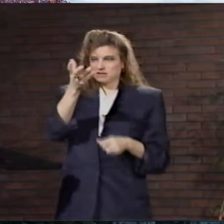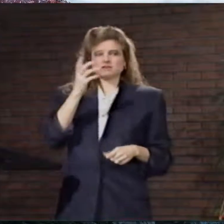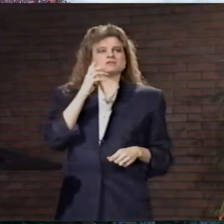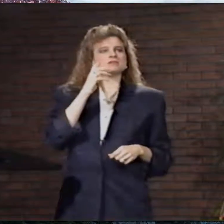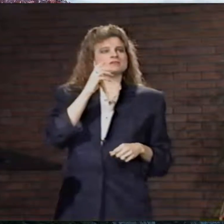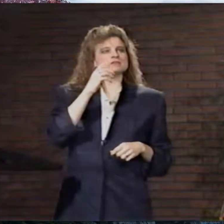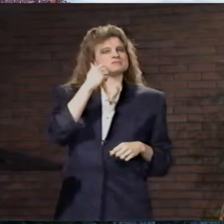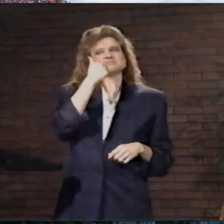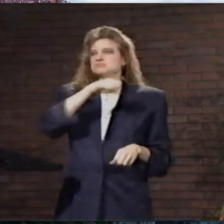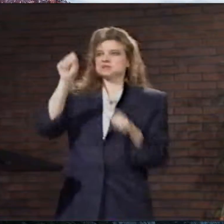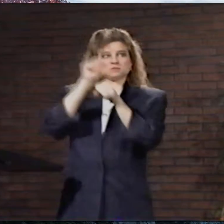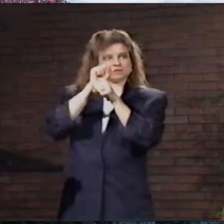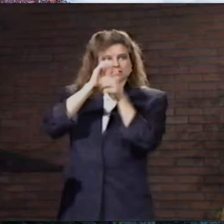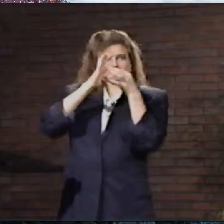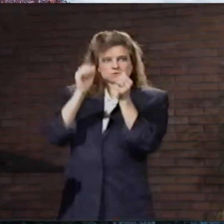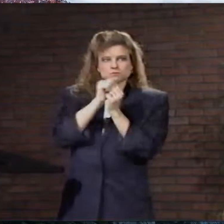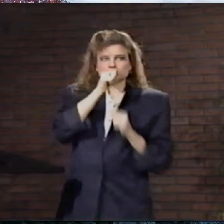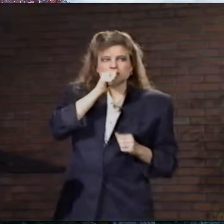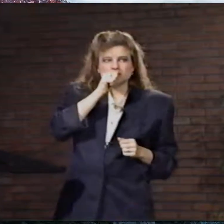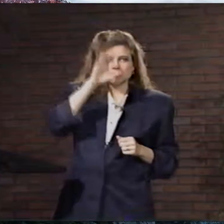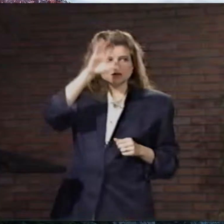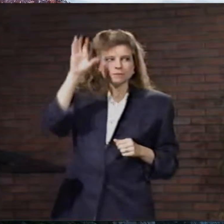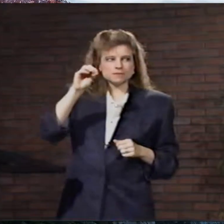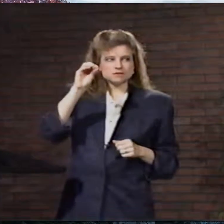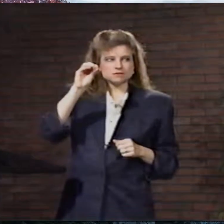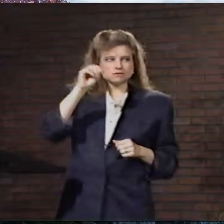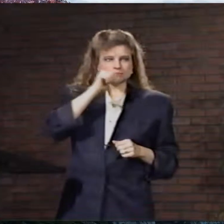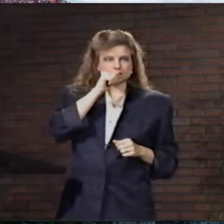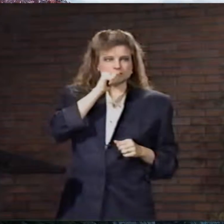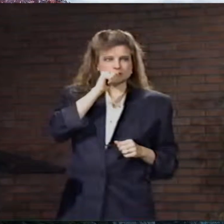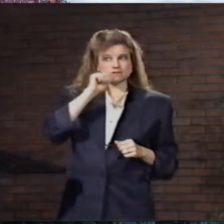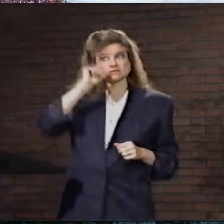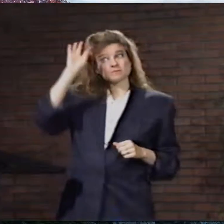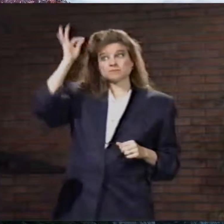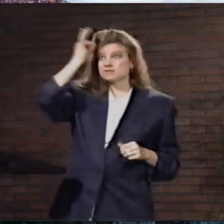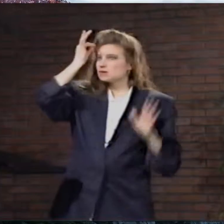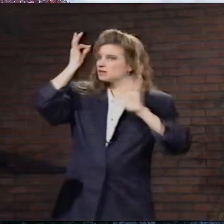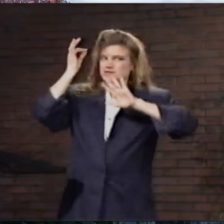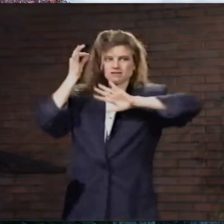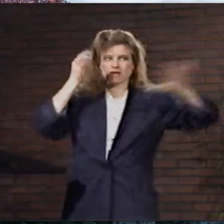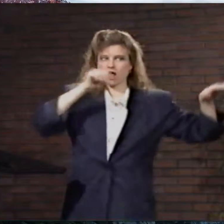The first one is working with interpreters.